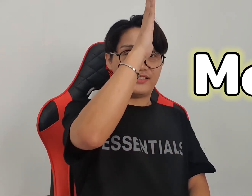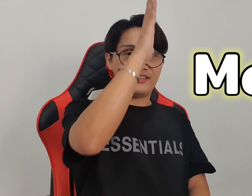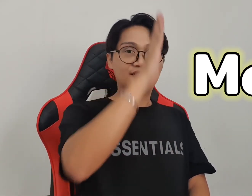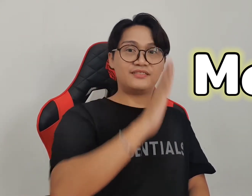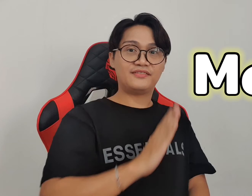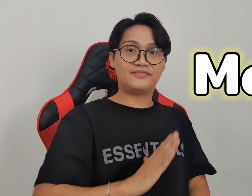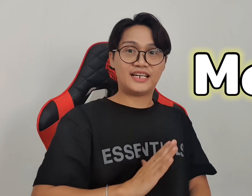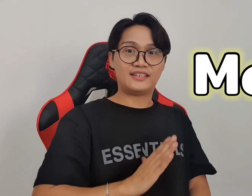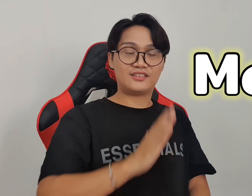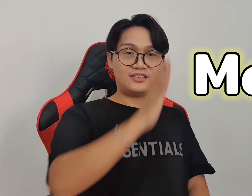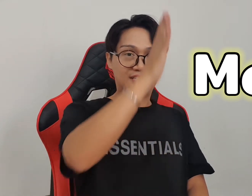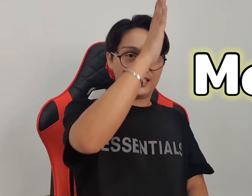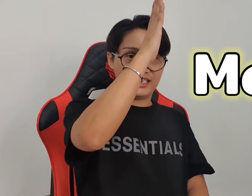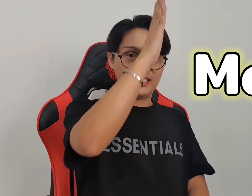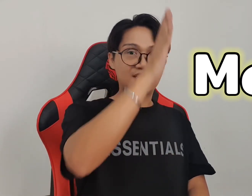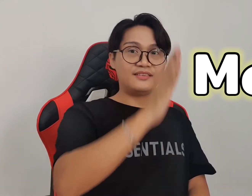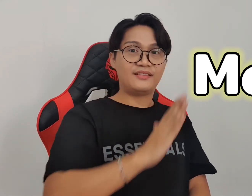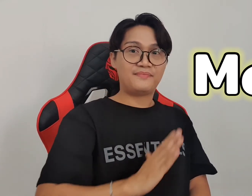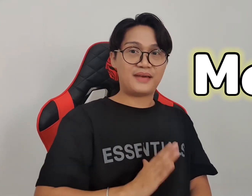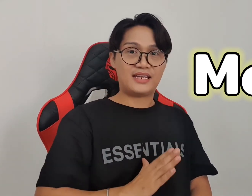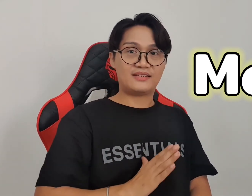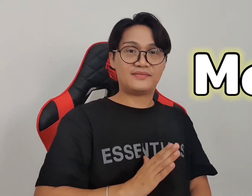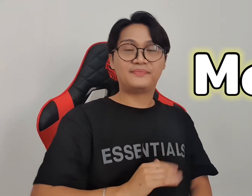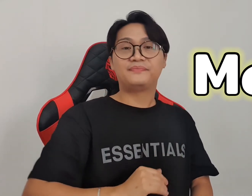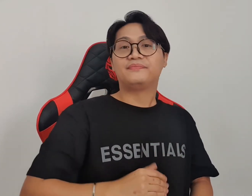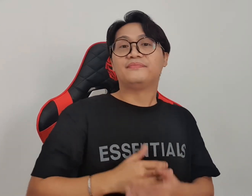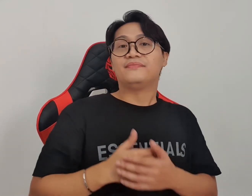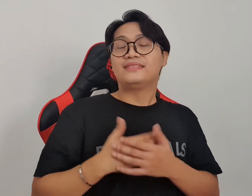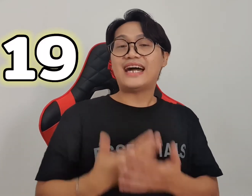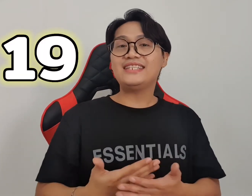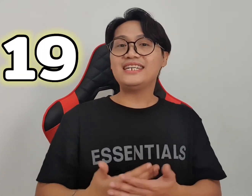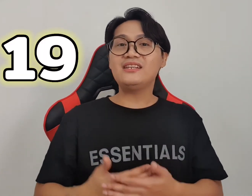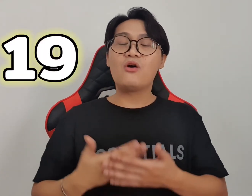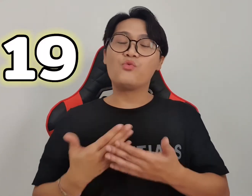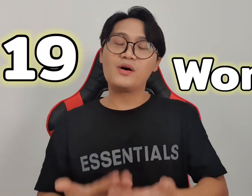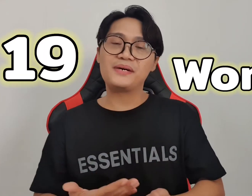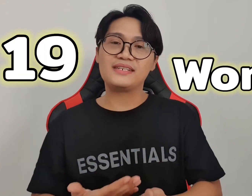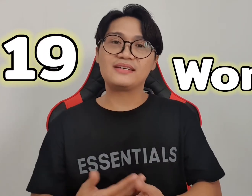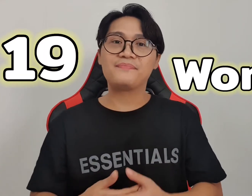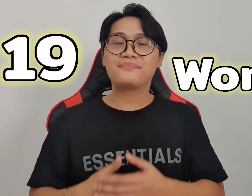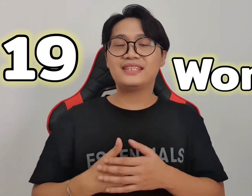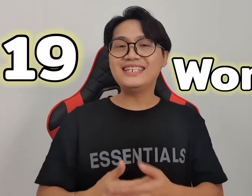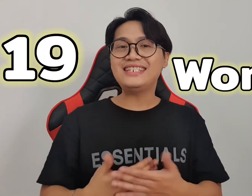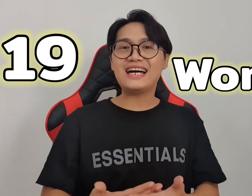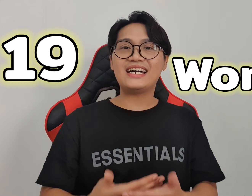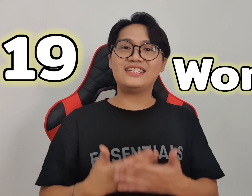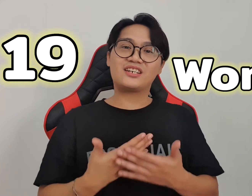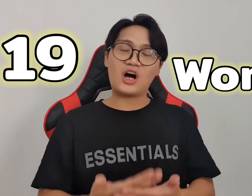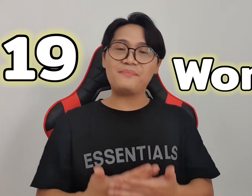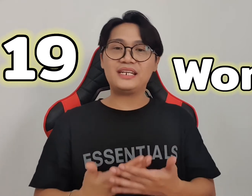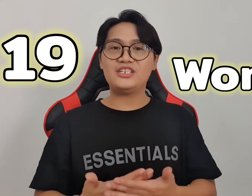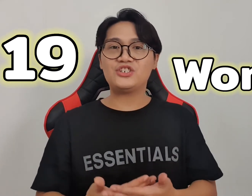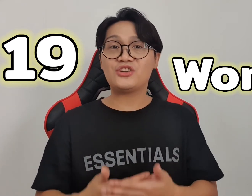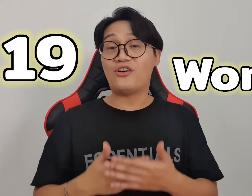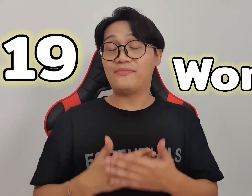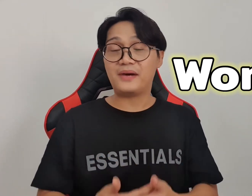Father, fine. So this is man. 19, woman. This sign is a combination of